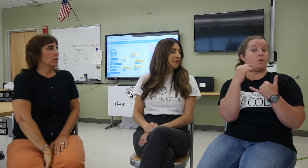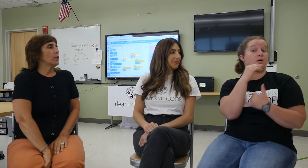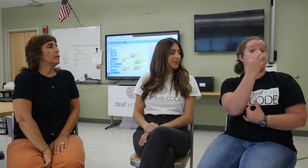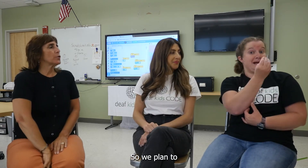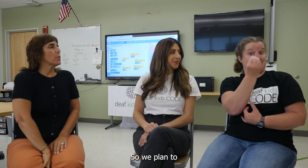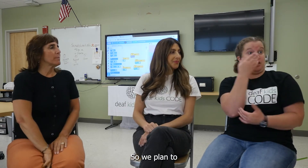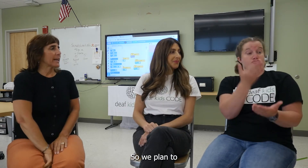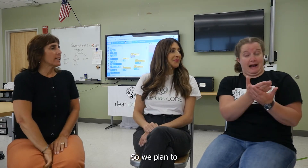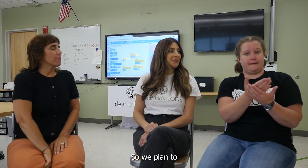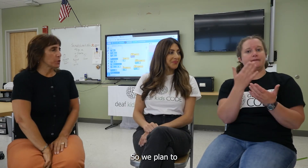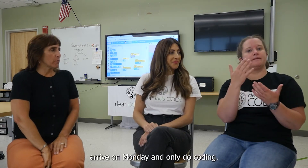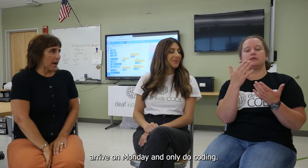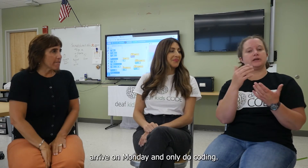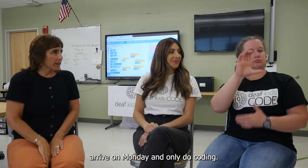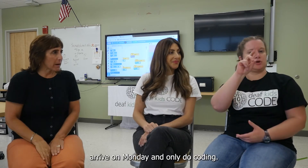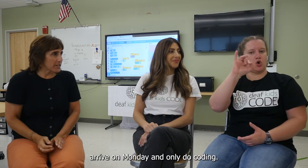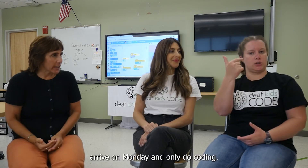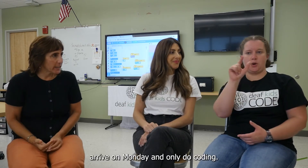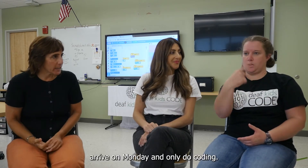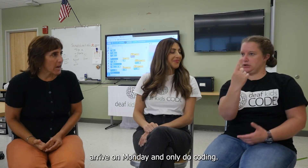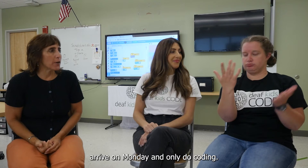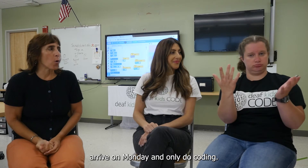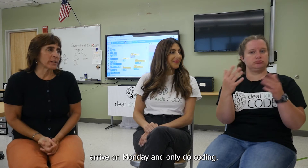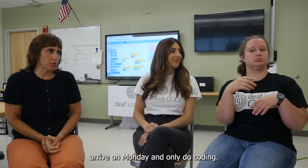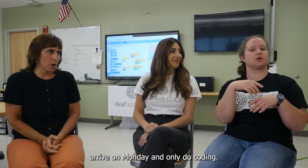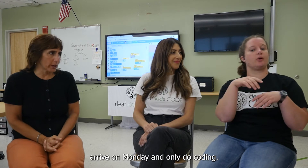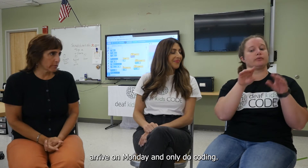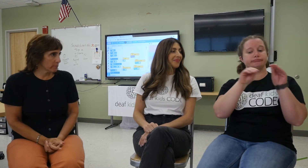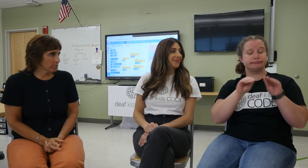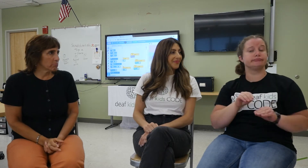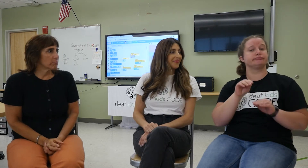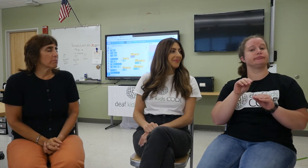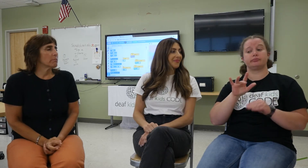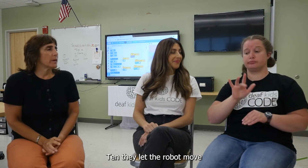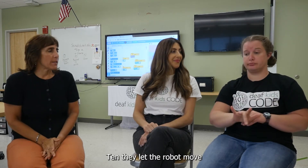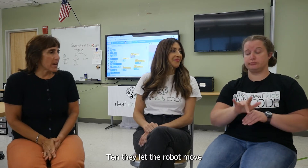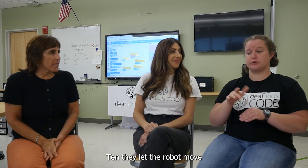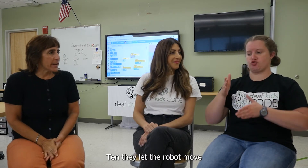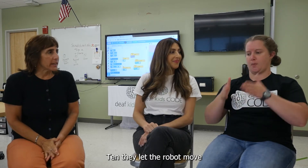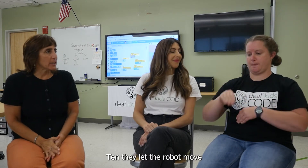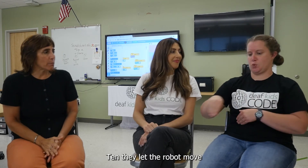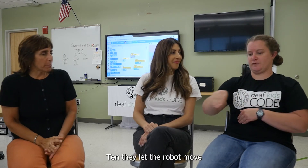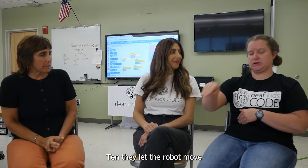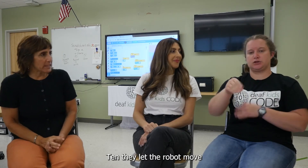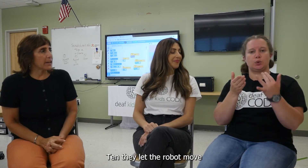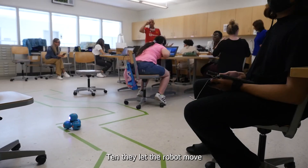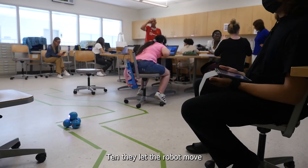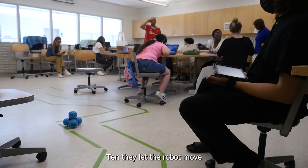So we plan to arrive on Monday and only do coding and then they let the robot